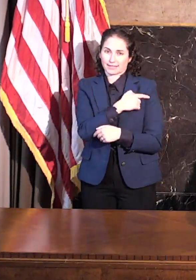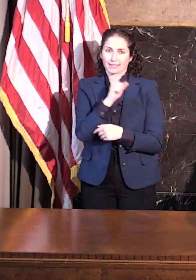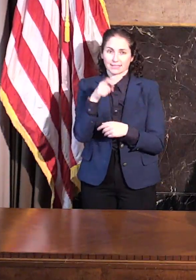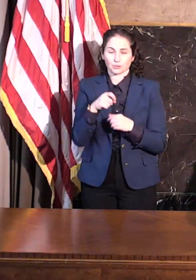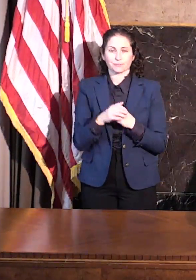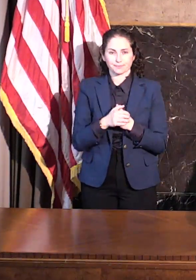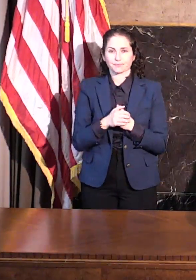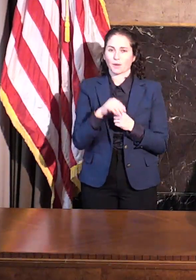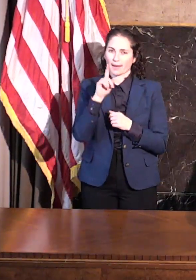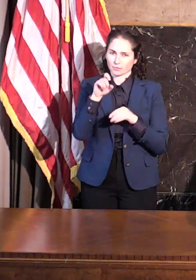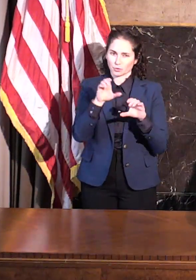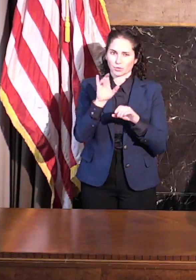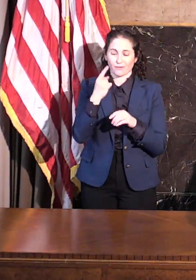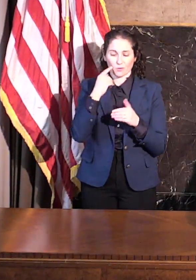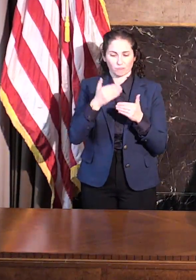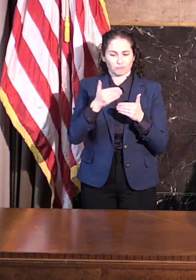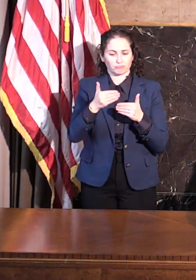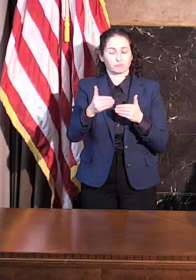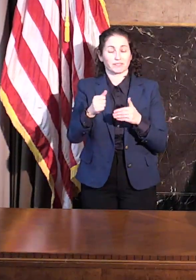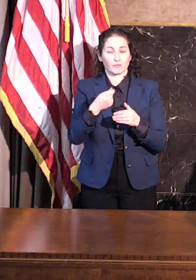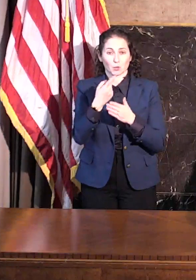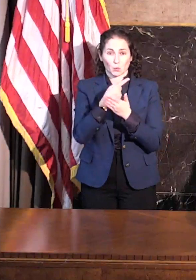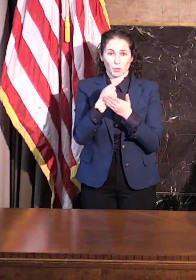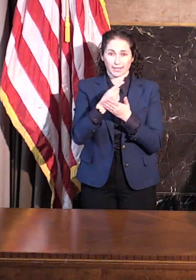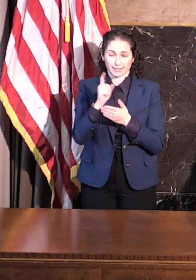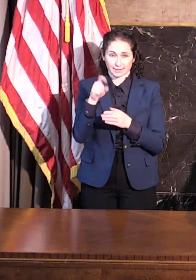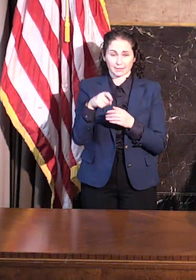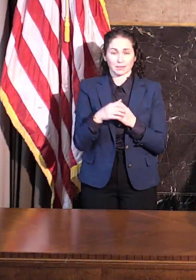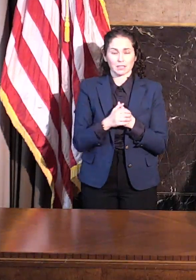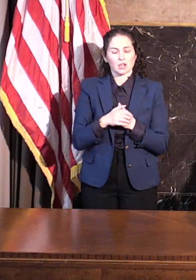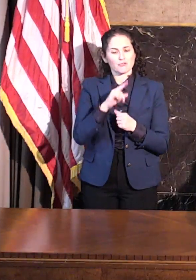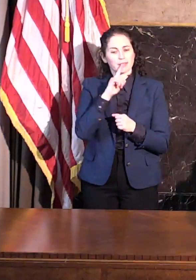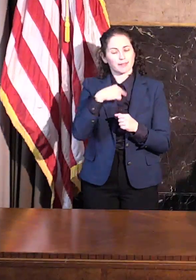year. But this is an opportunity that's being afforded to everybody.